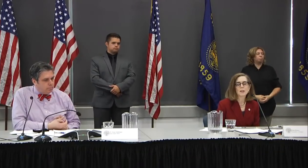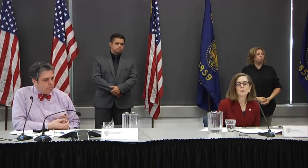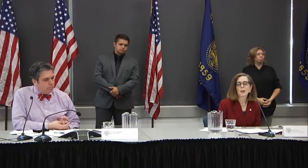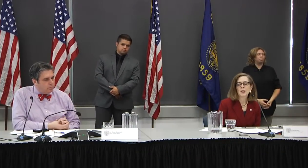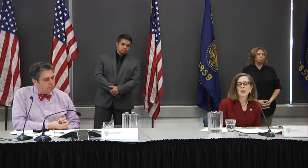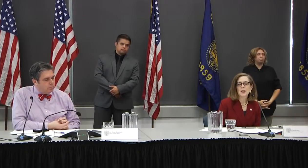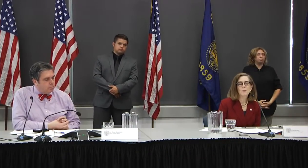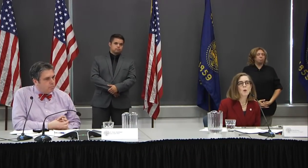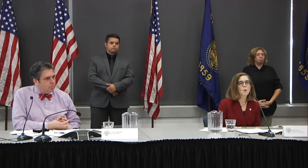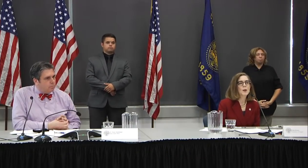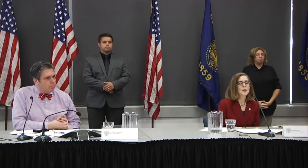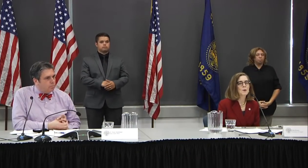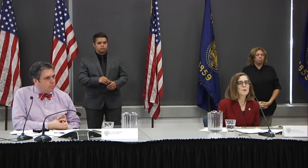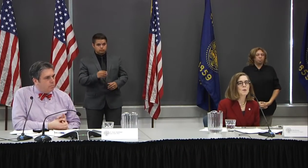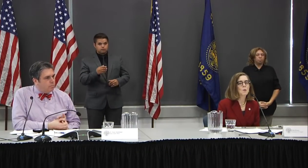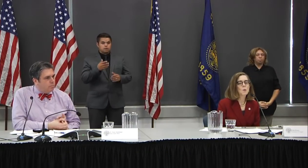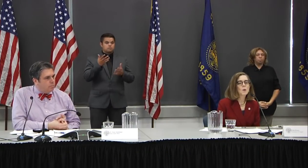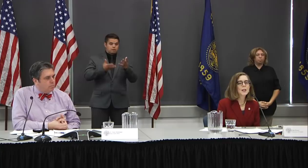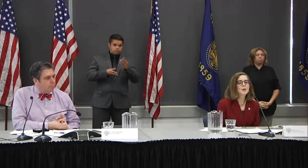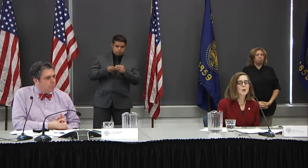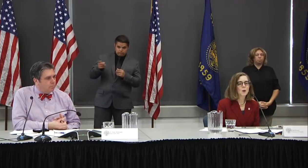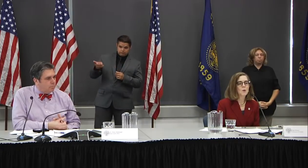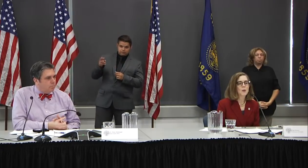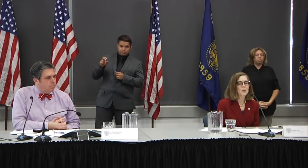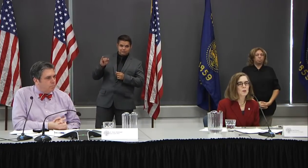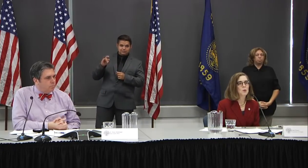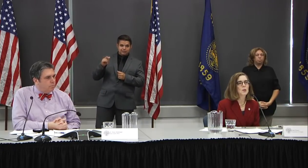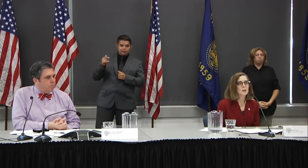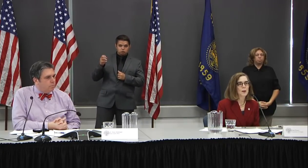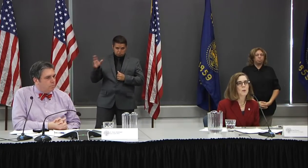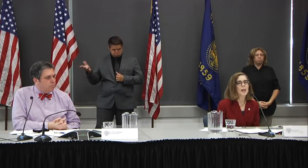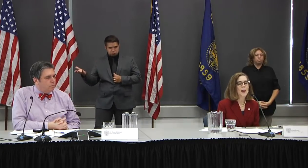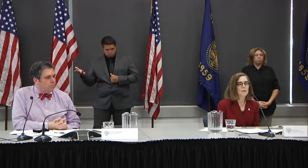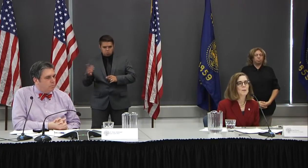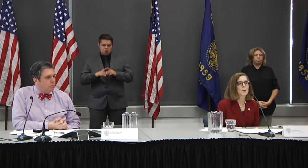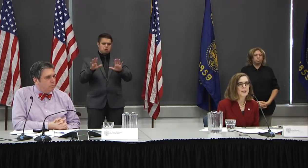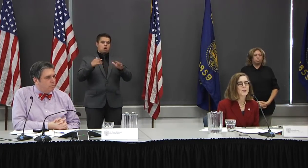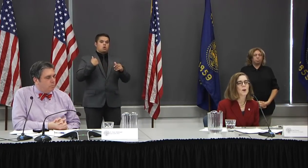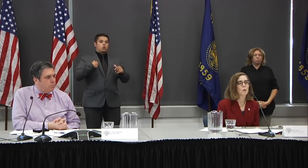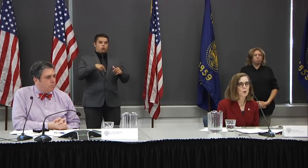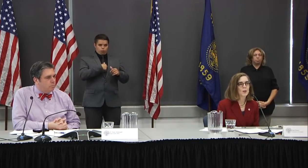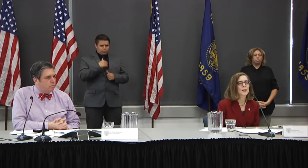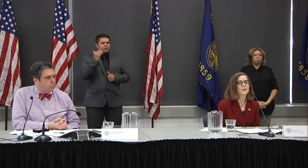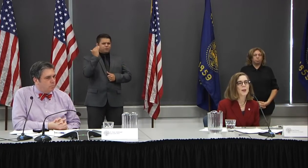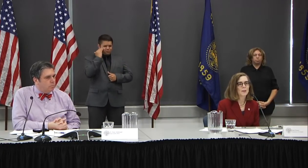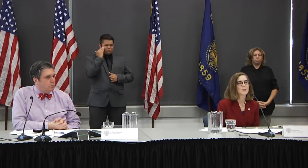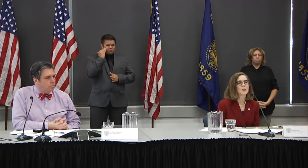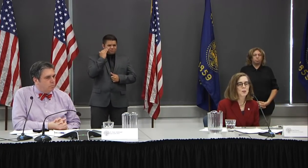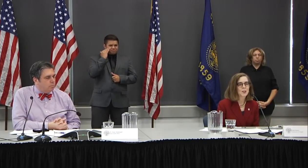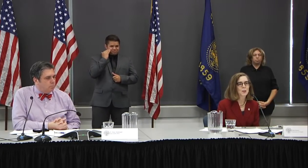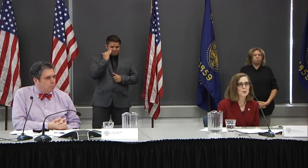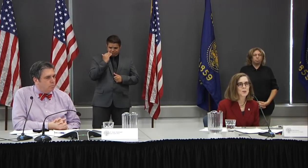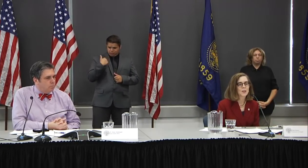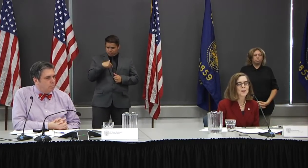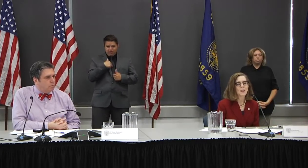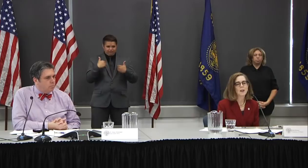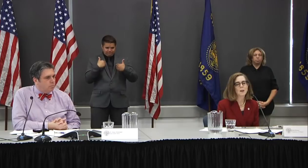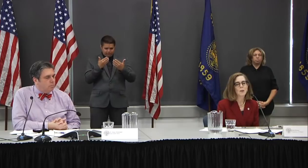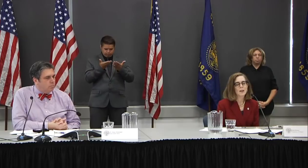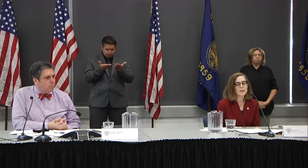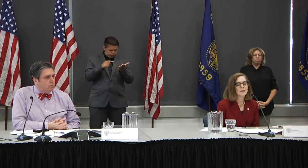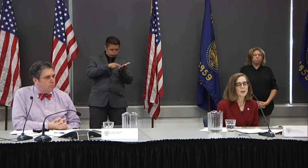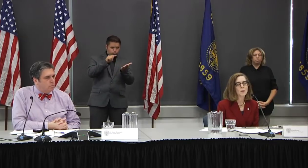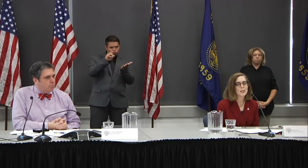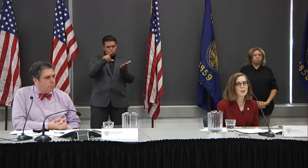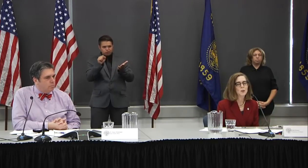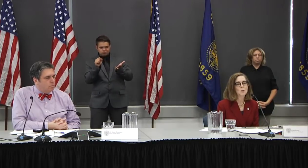to this, but we know that the tools that we have in place are working. That's the good news.